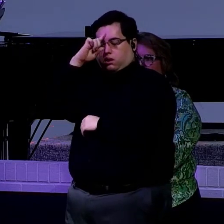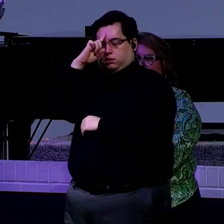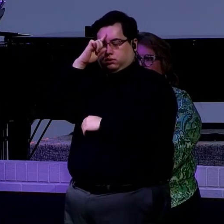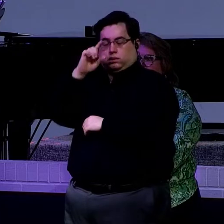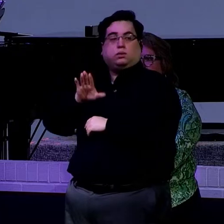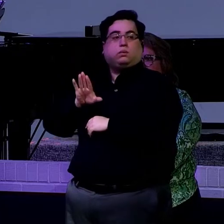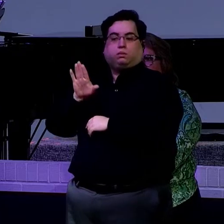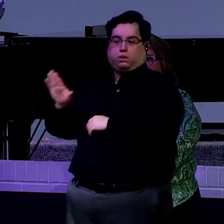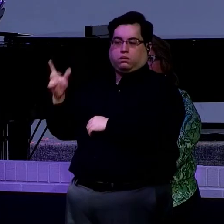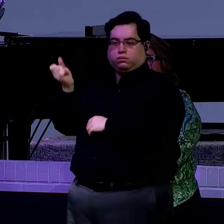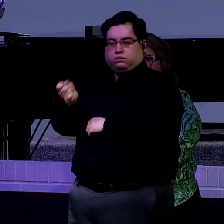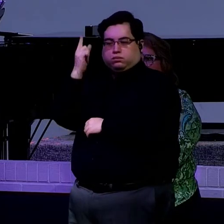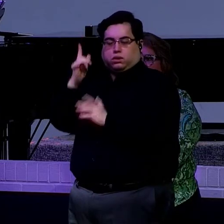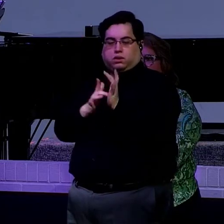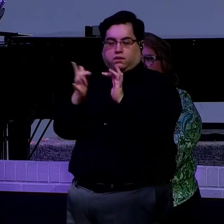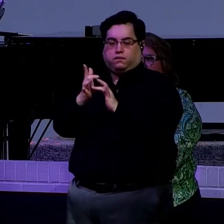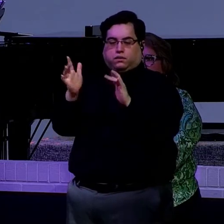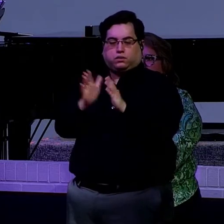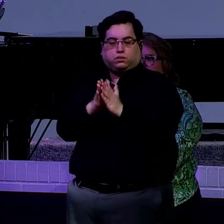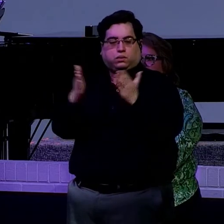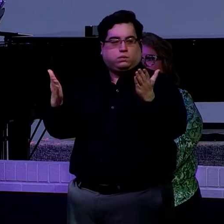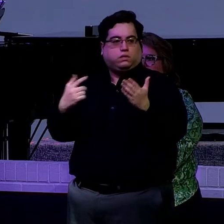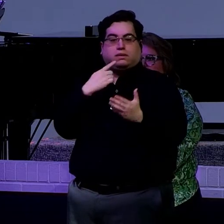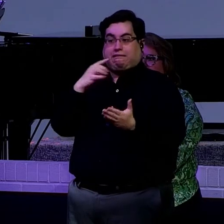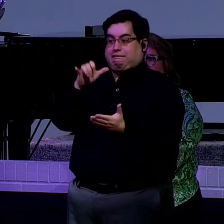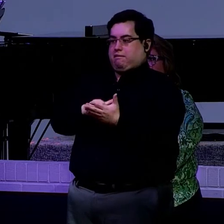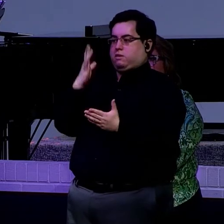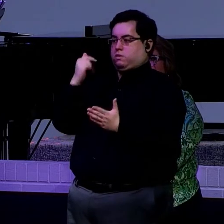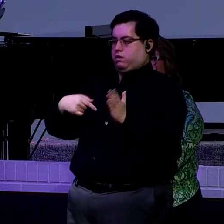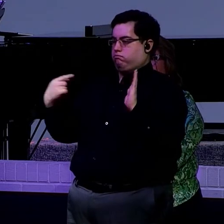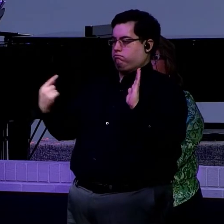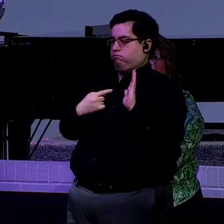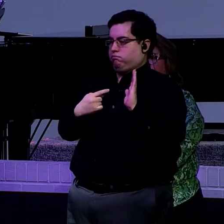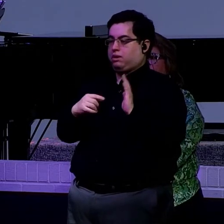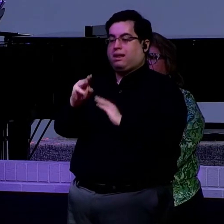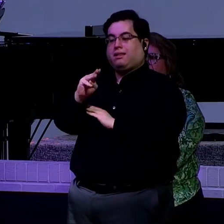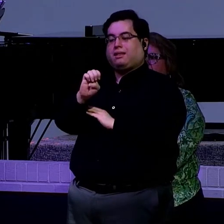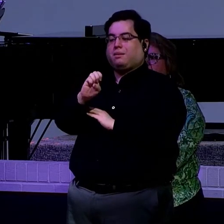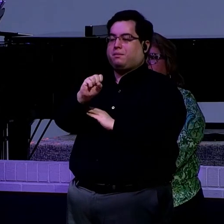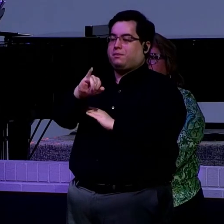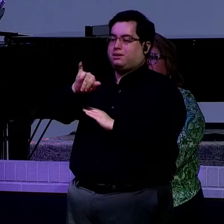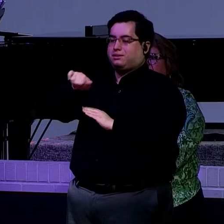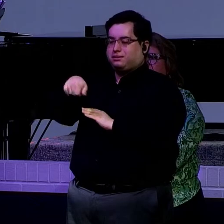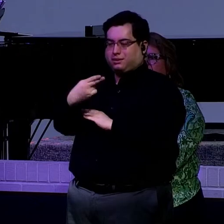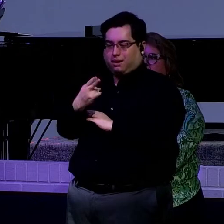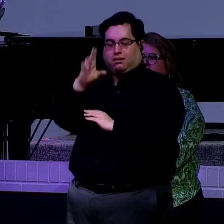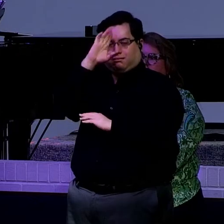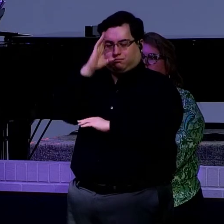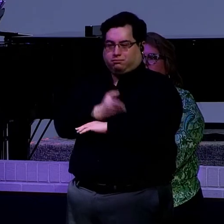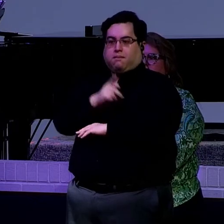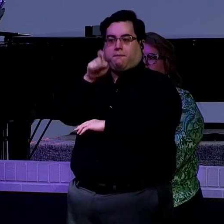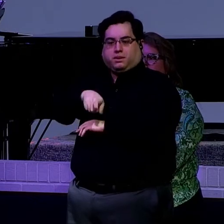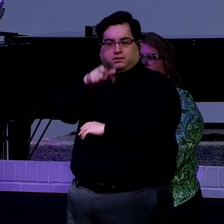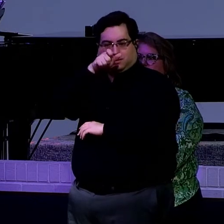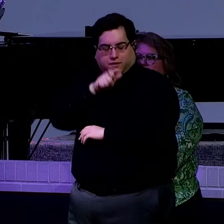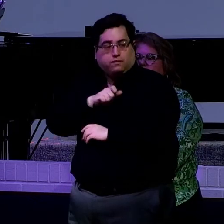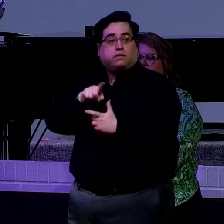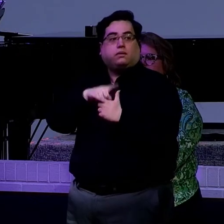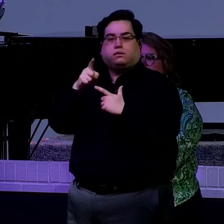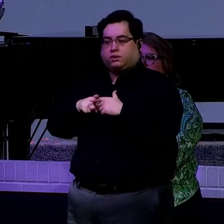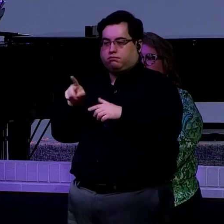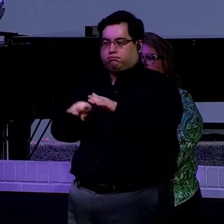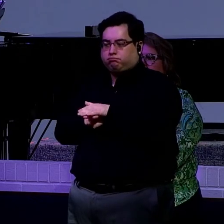the scriptures, saying, "That is why the scriptures say that the Messiah must suffer and rise from the dead on the third